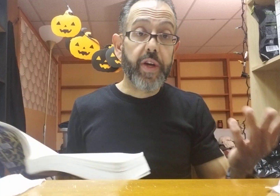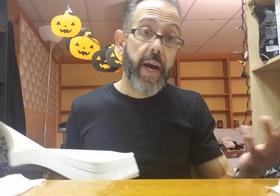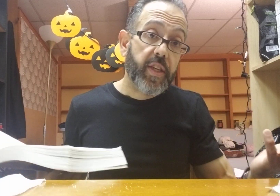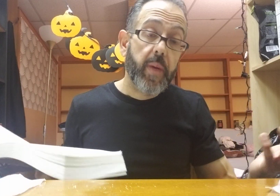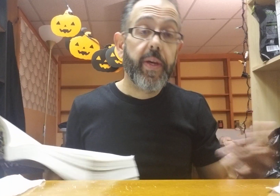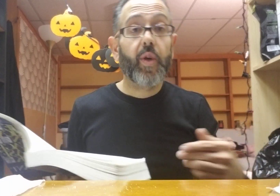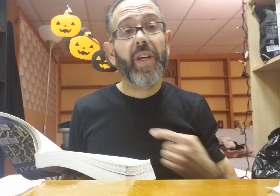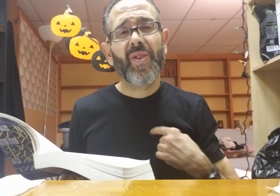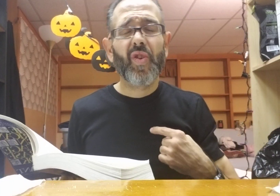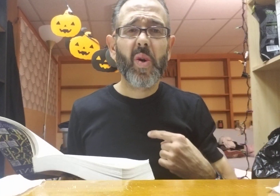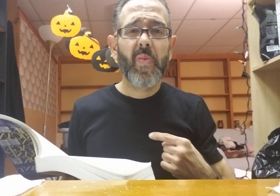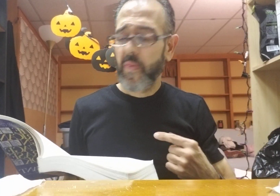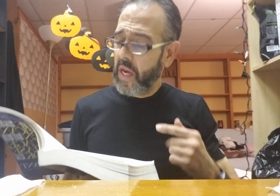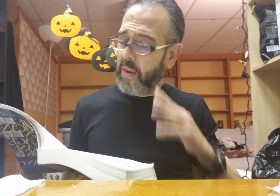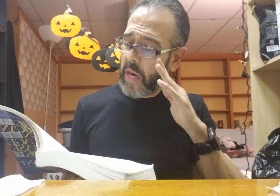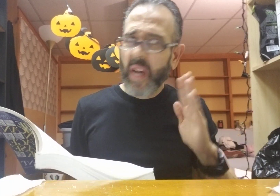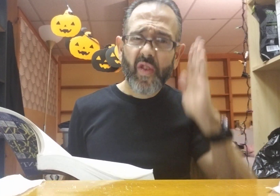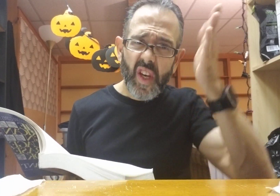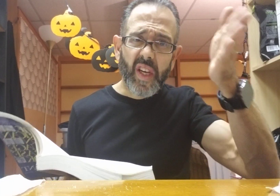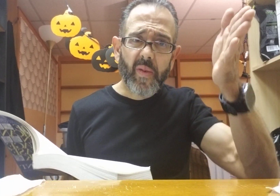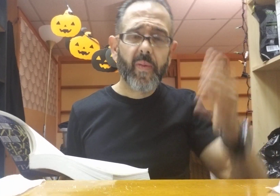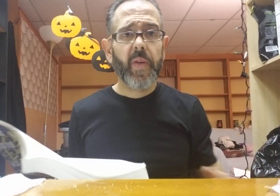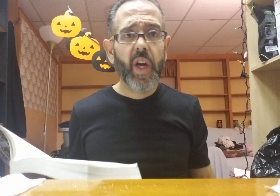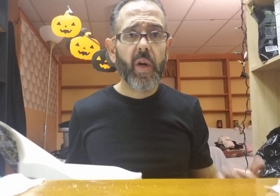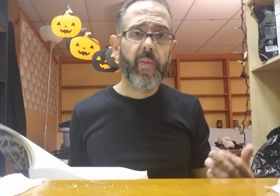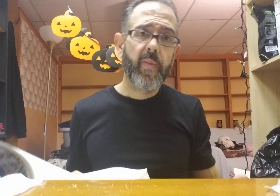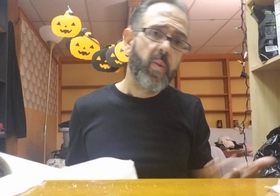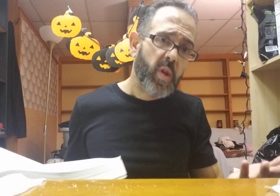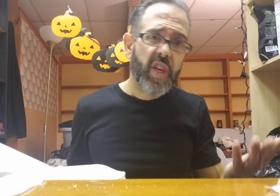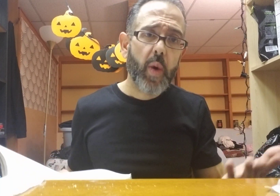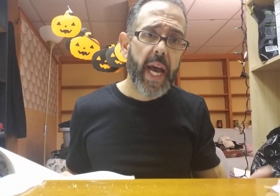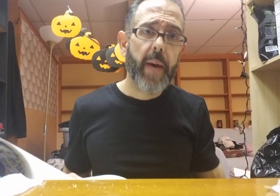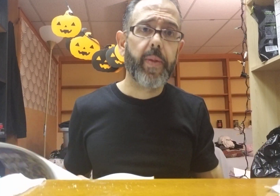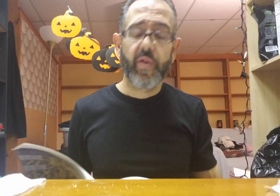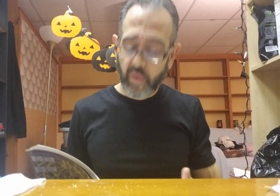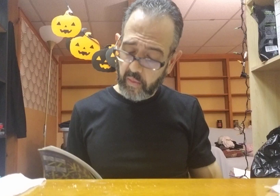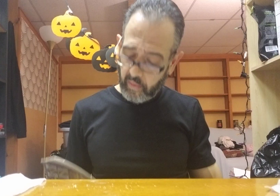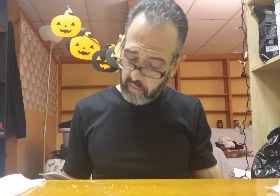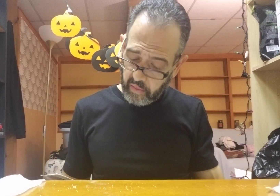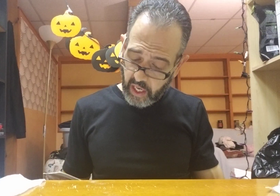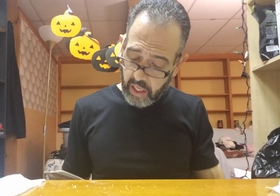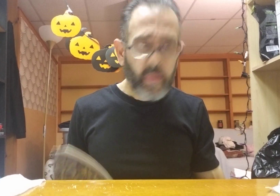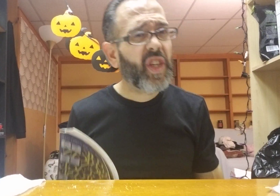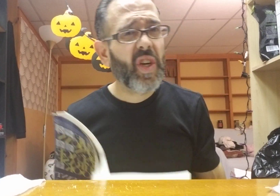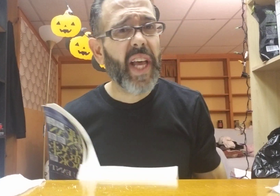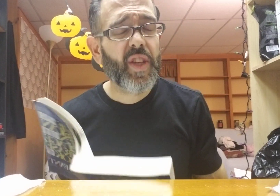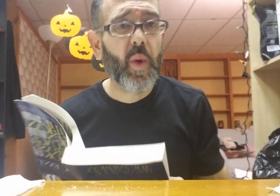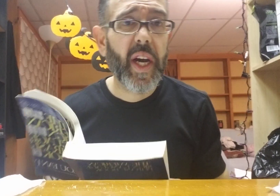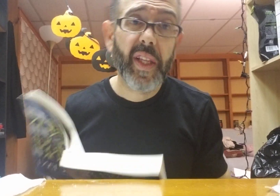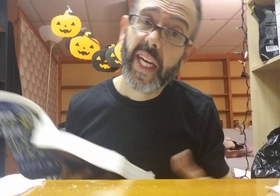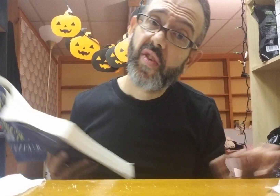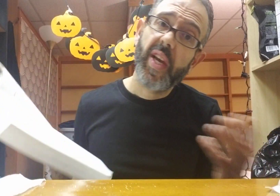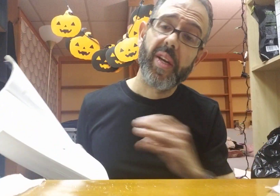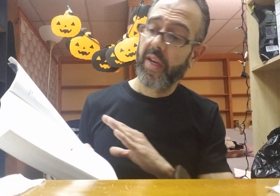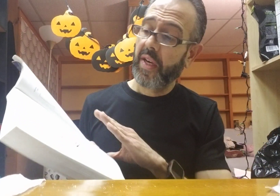you're asking me a question, so I'll see. We'll see what happens. Pretty sure that's right. Like I said,